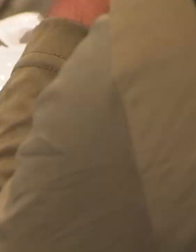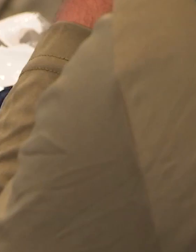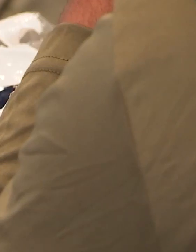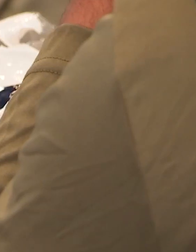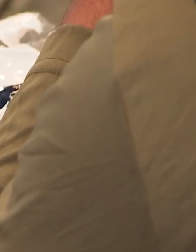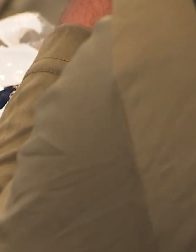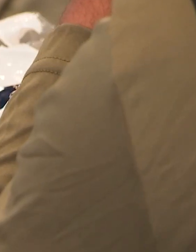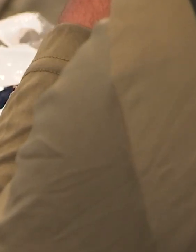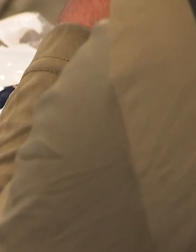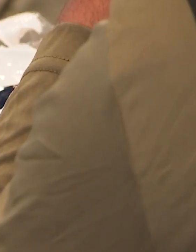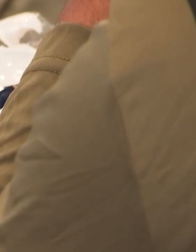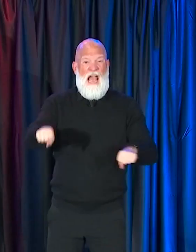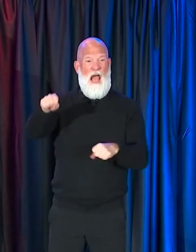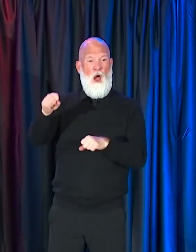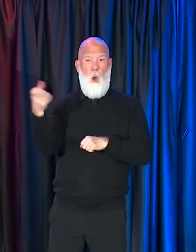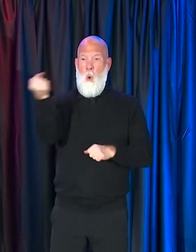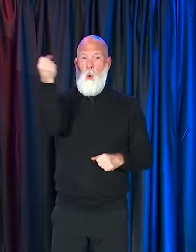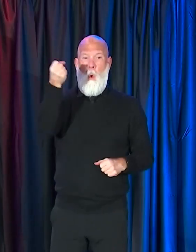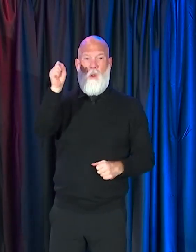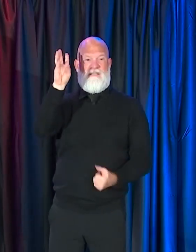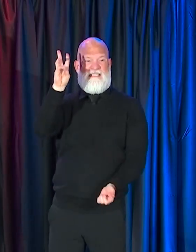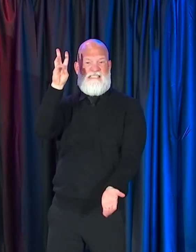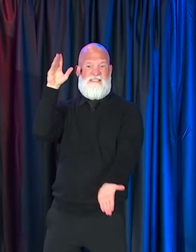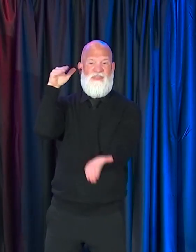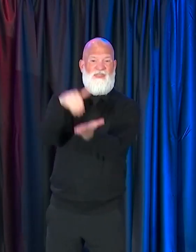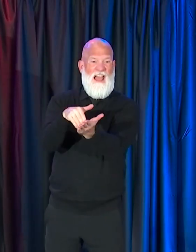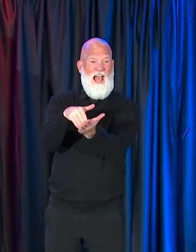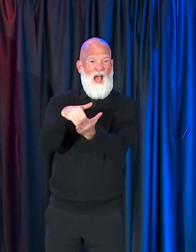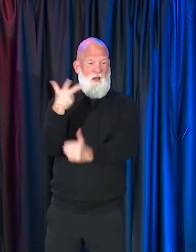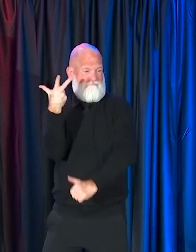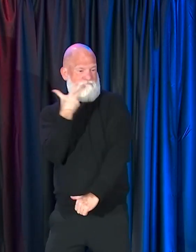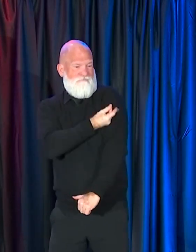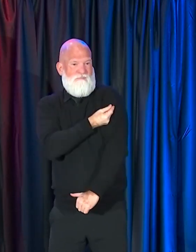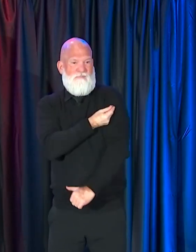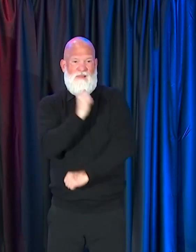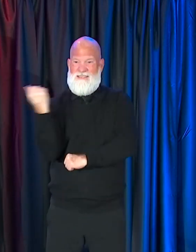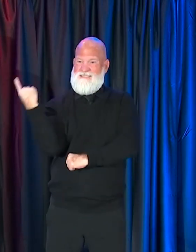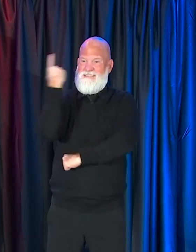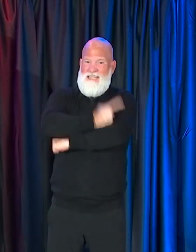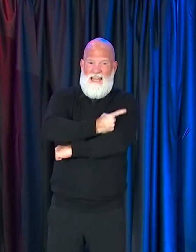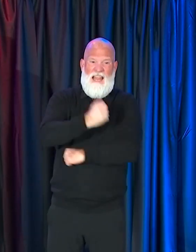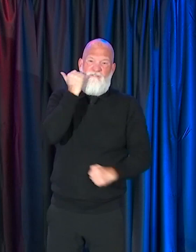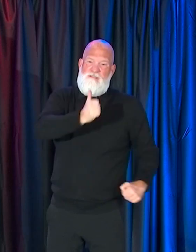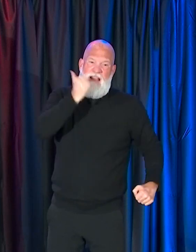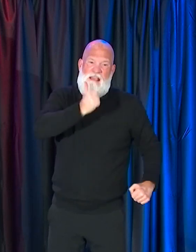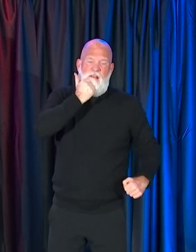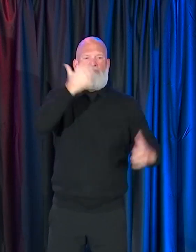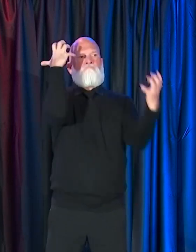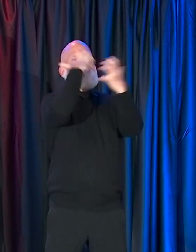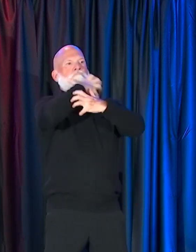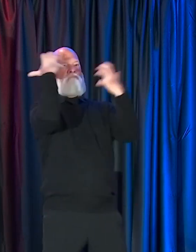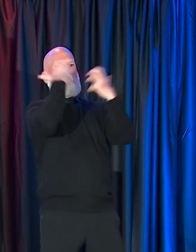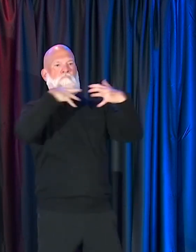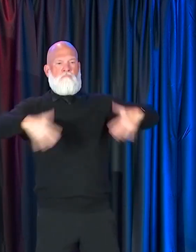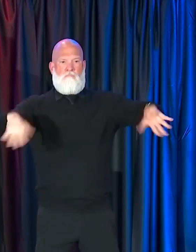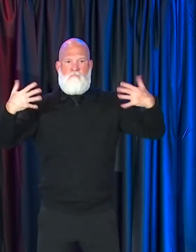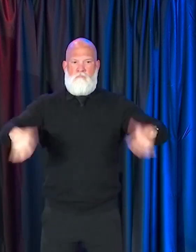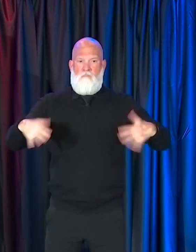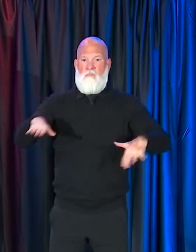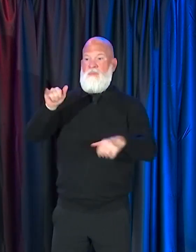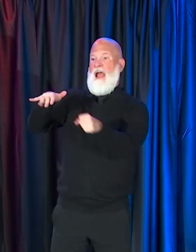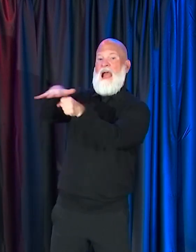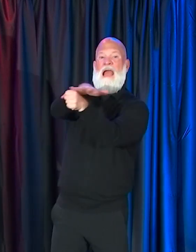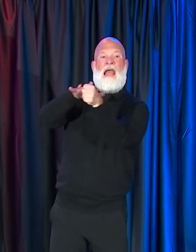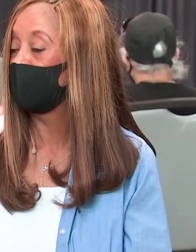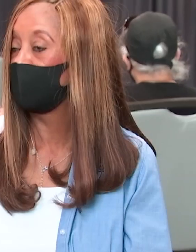site to manage operations. The state-of-the-art facility is uniquely located to support those underserved people in the south and east sides